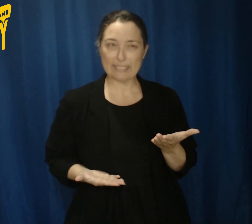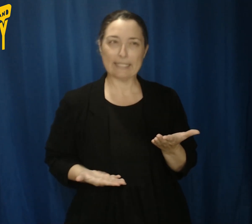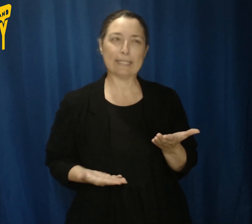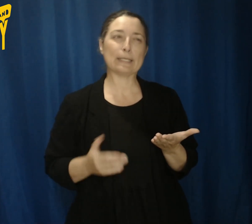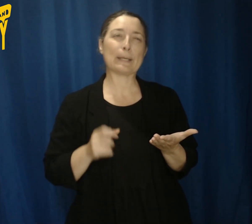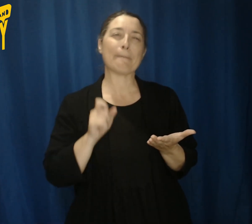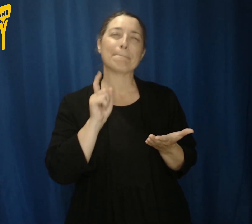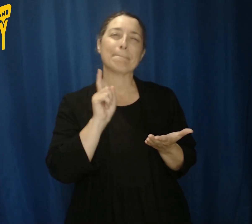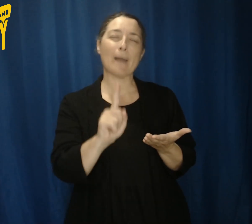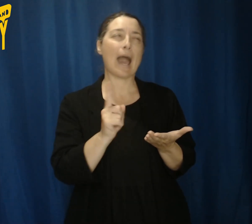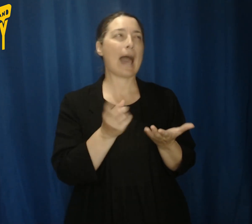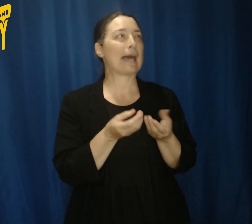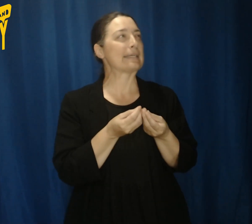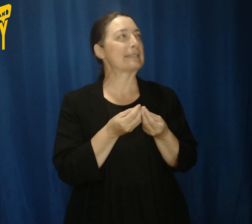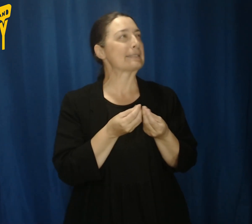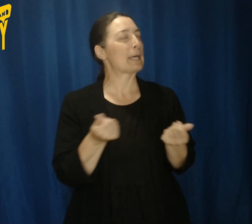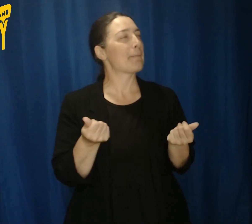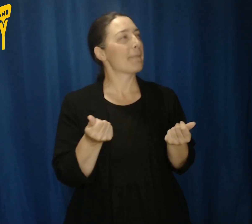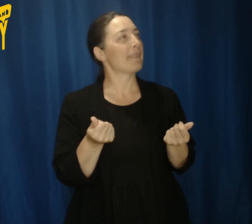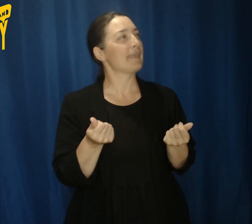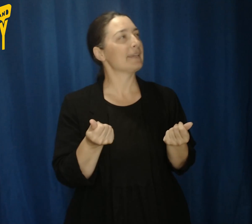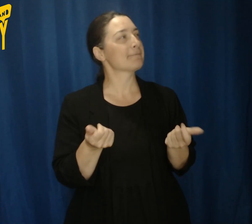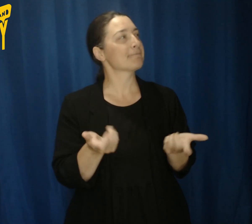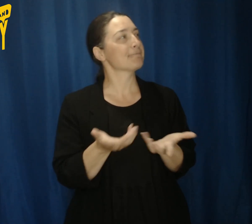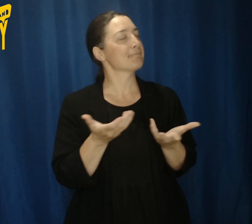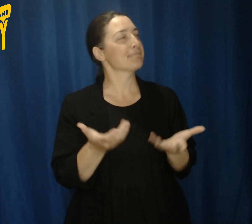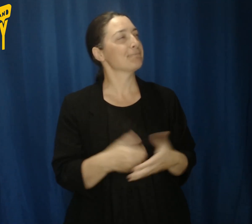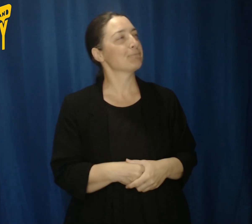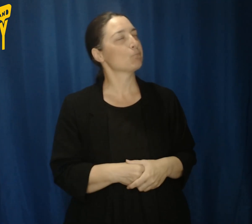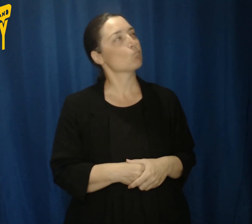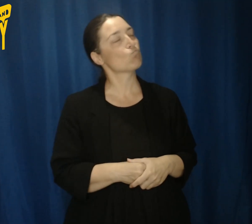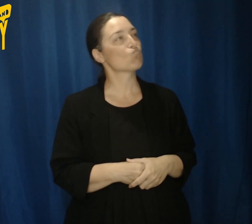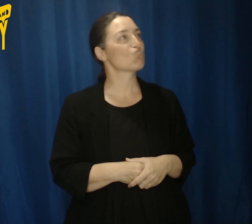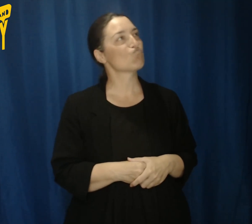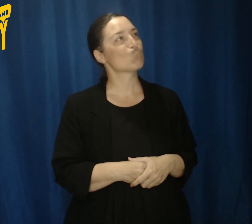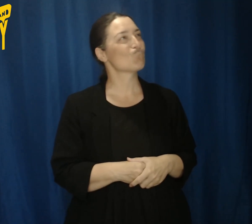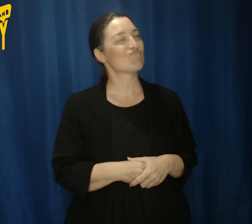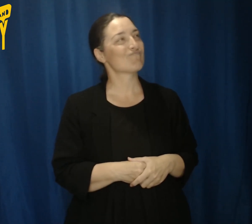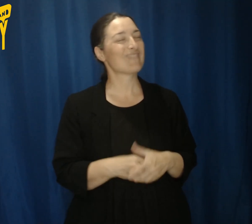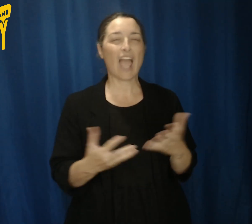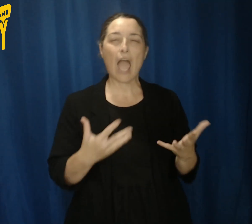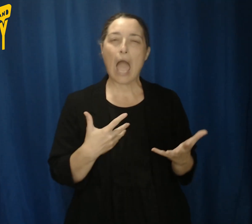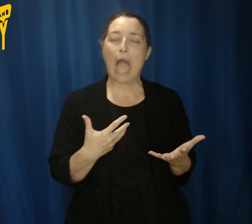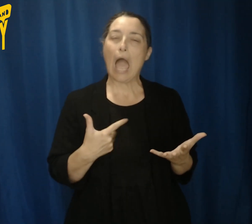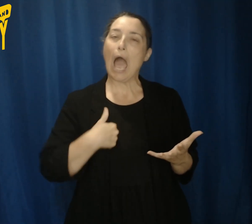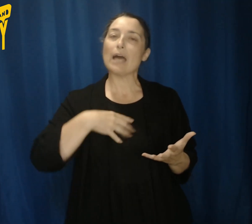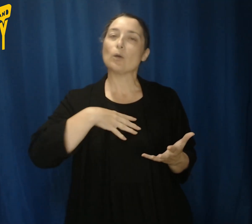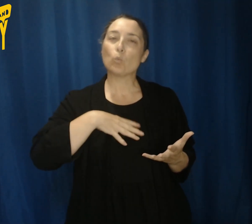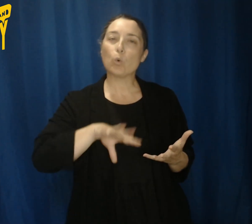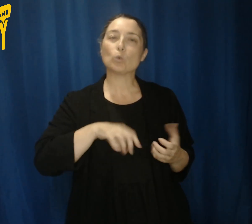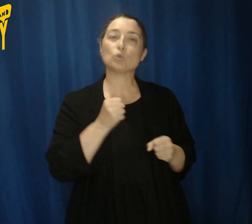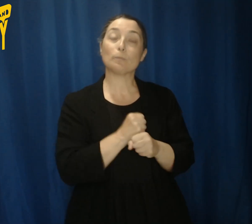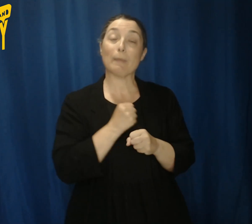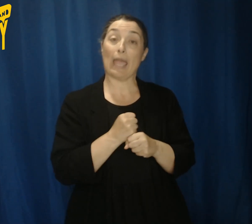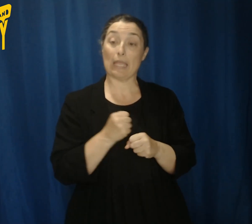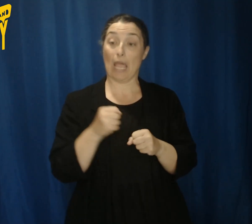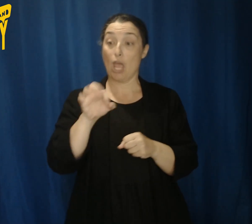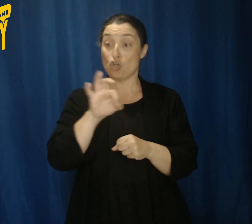something about, I think I struggled most with, I wanted to make one of the non-disabled characters sort